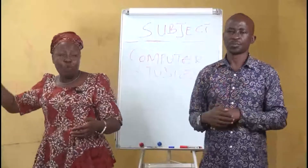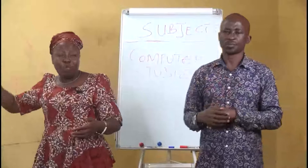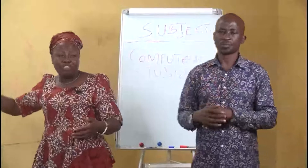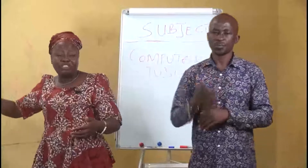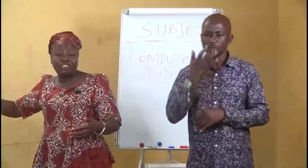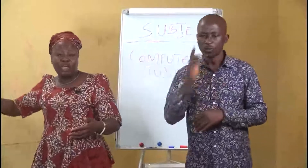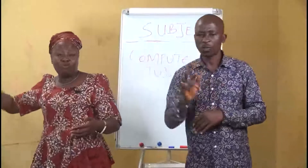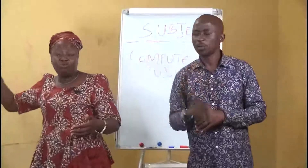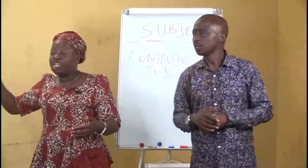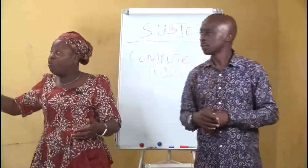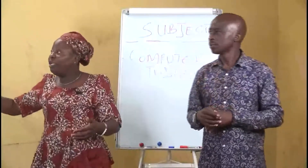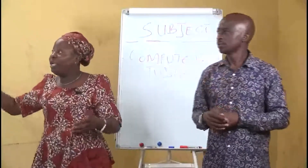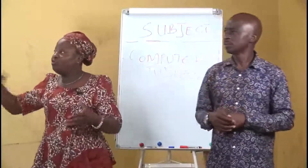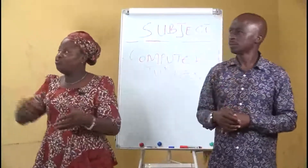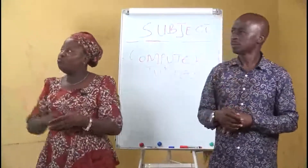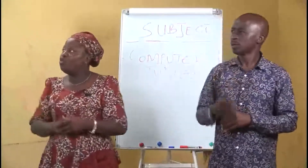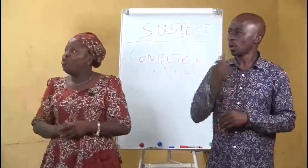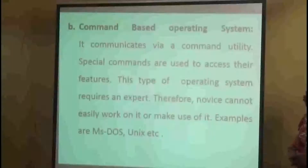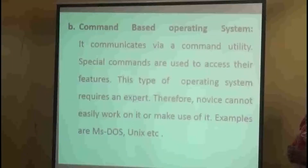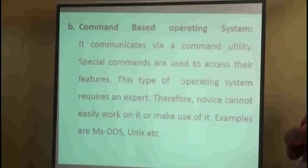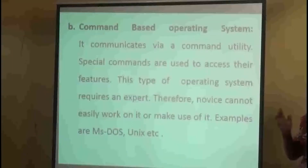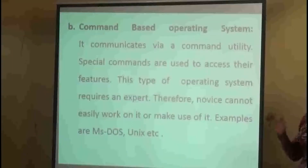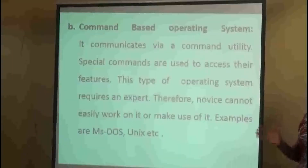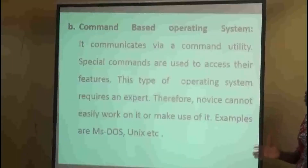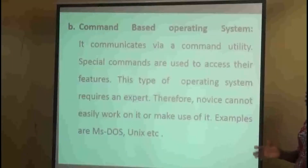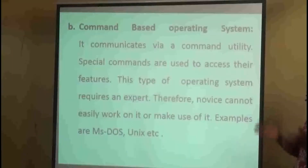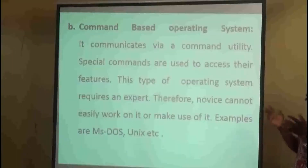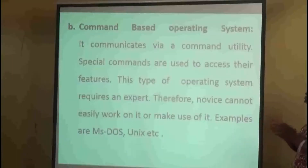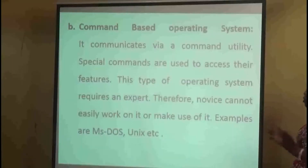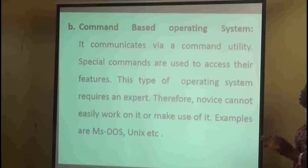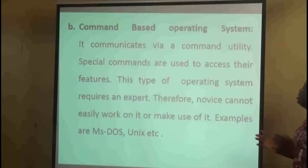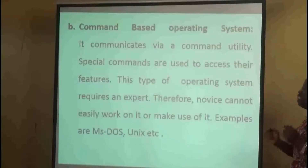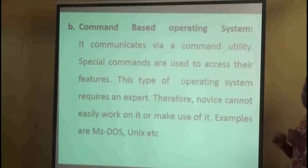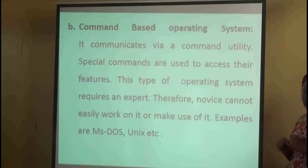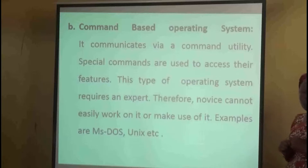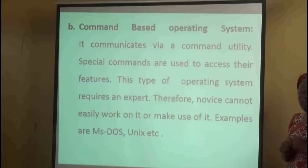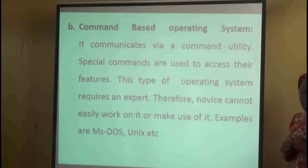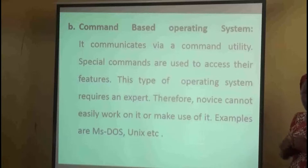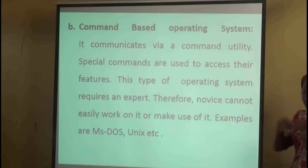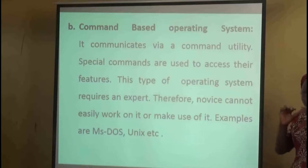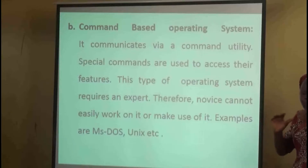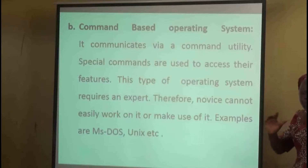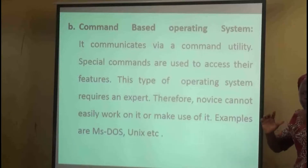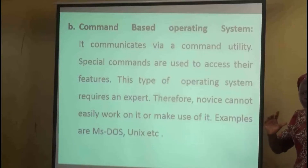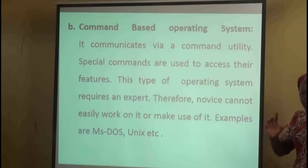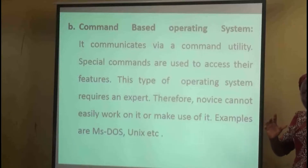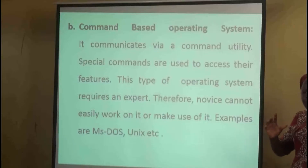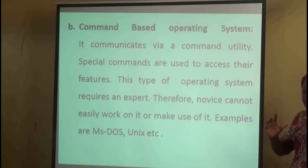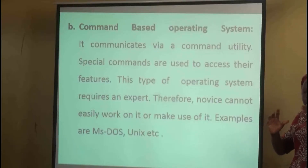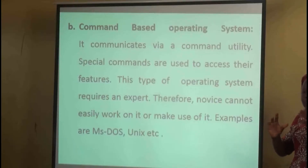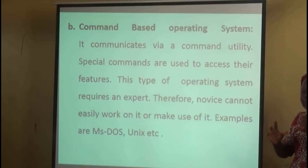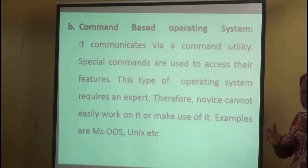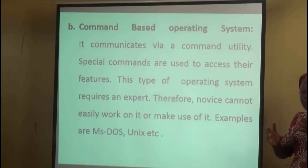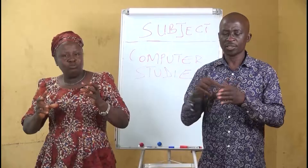of operating system that we have. We have a command-based operating system. When you look at